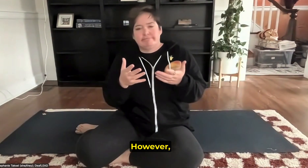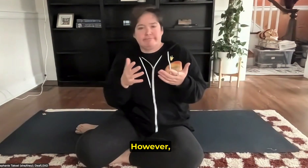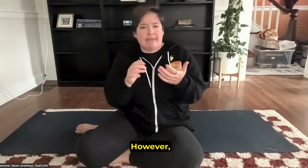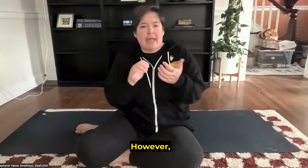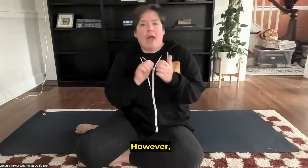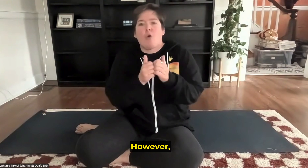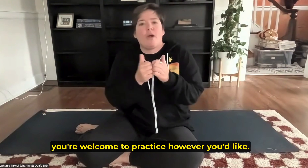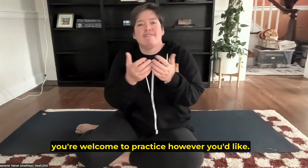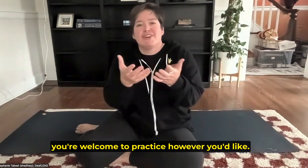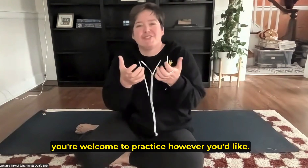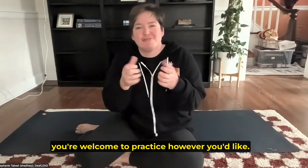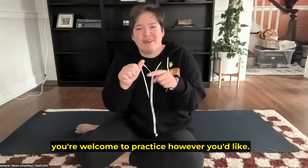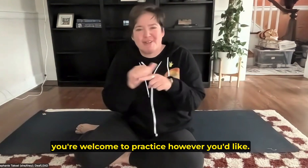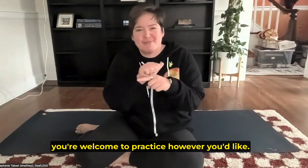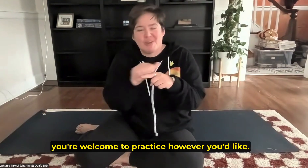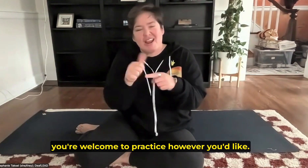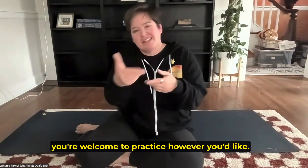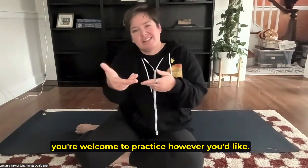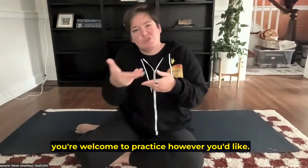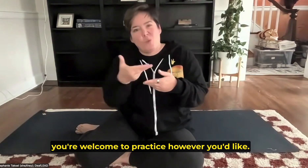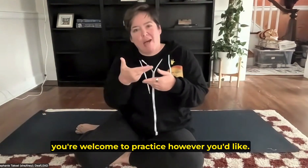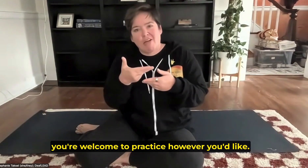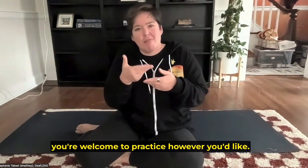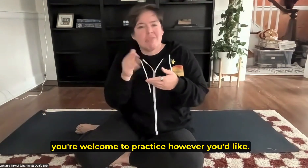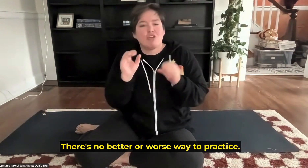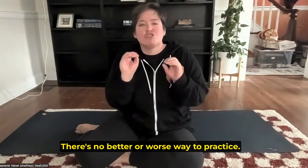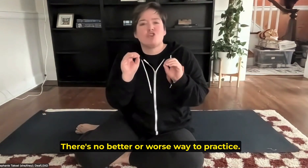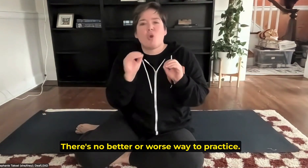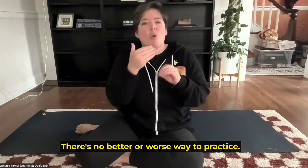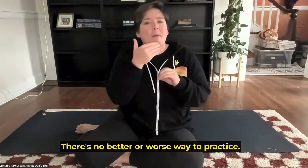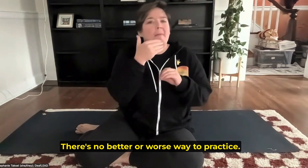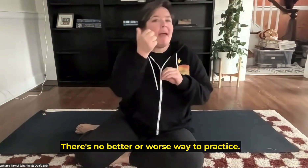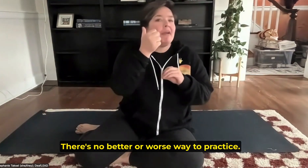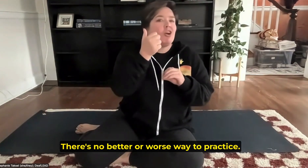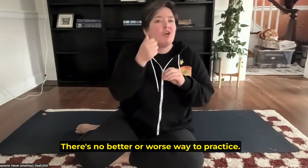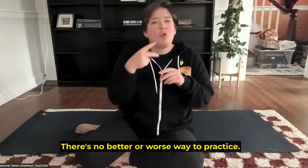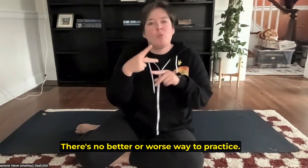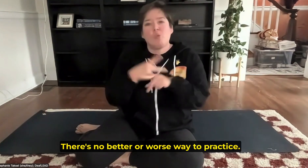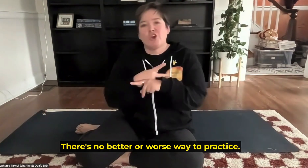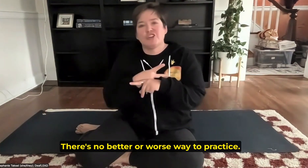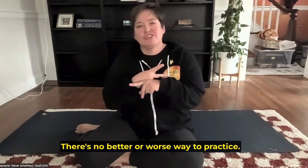however. You're welcome to practice however you'd like. There's no better or worse way to practice.